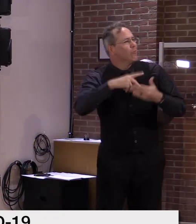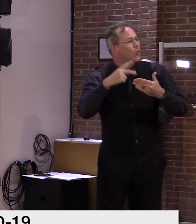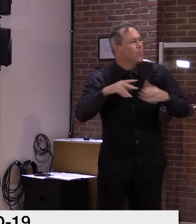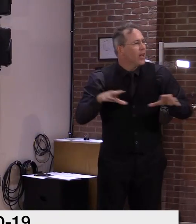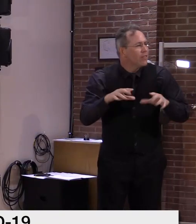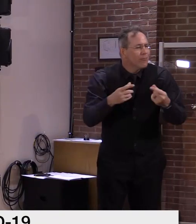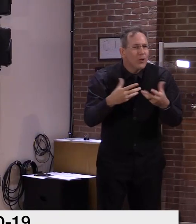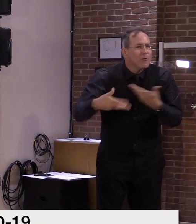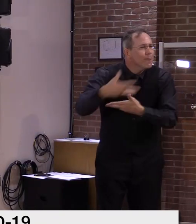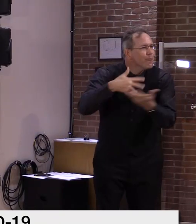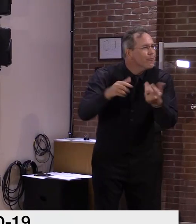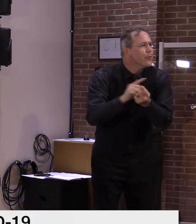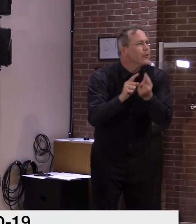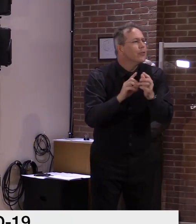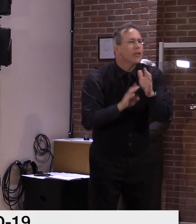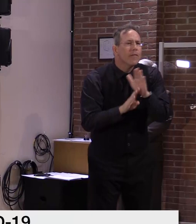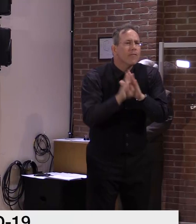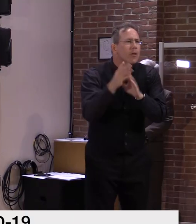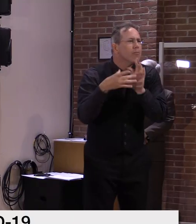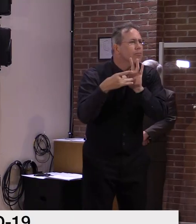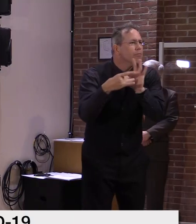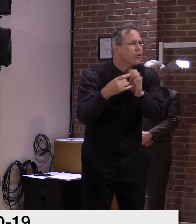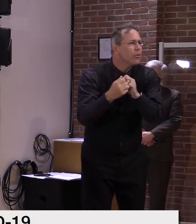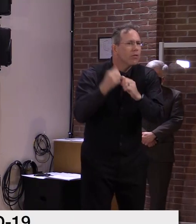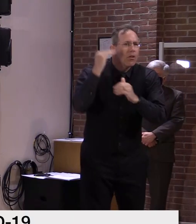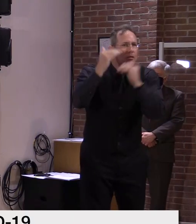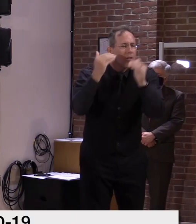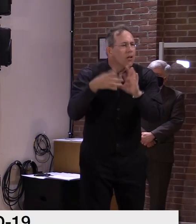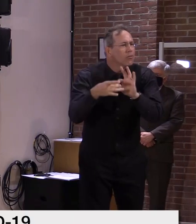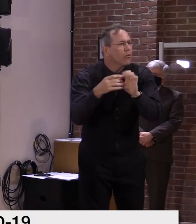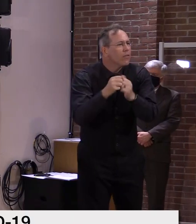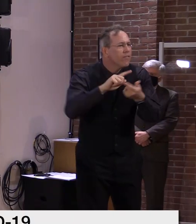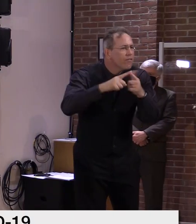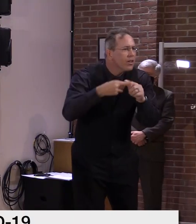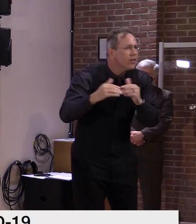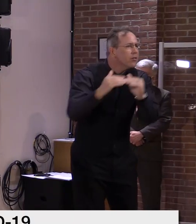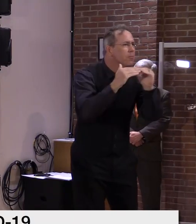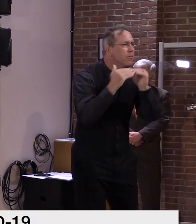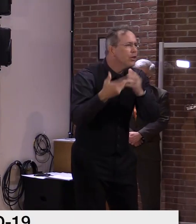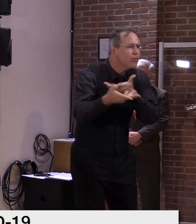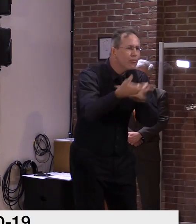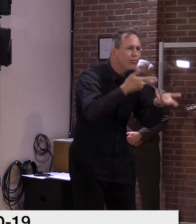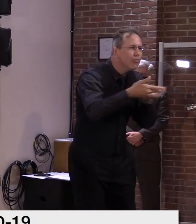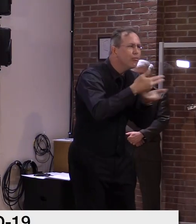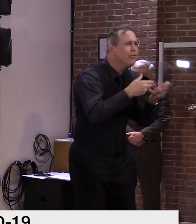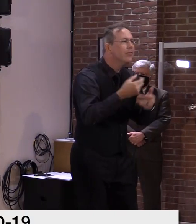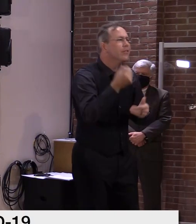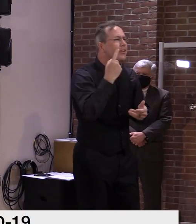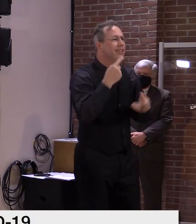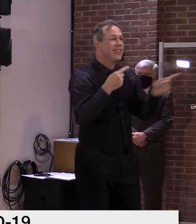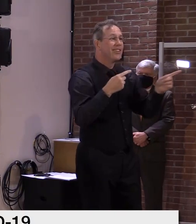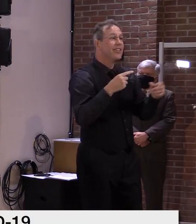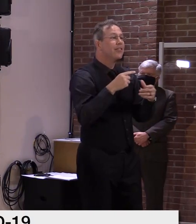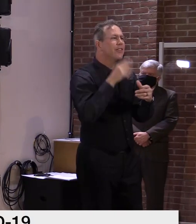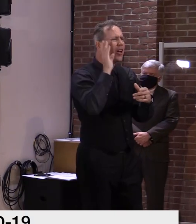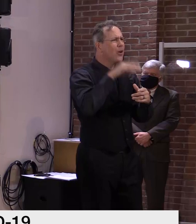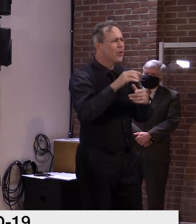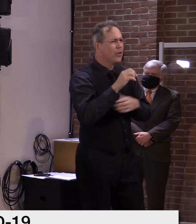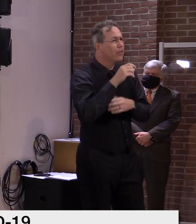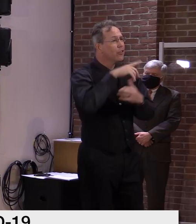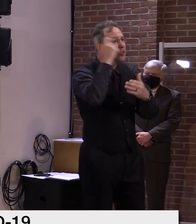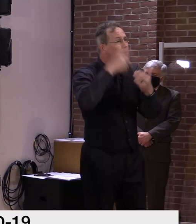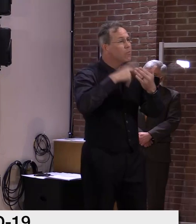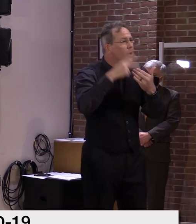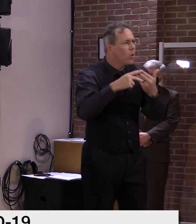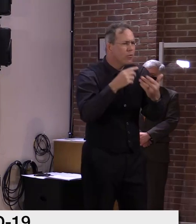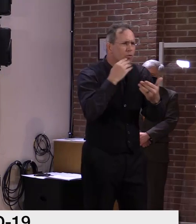trusted adults. After school and summer programming is actually a core prevention strategy. It supports Vermont families and